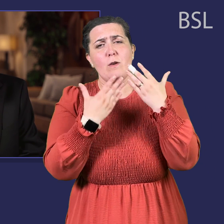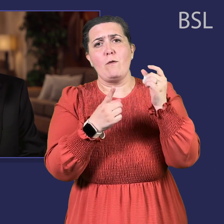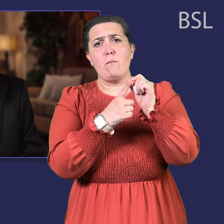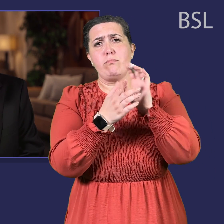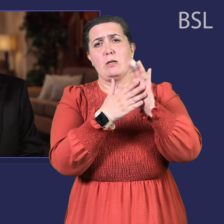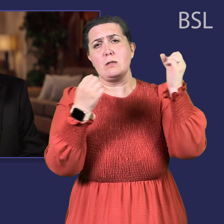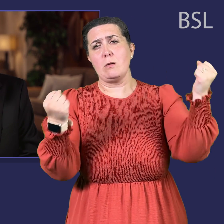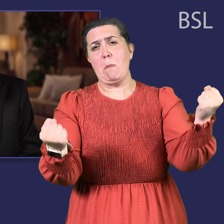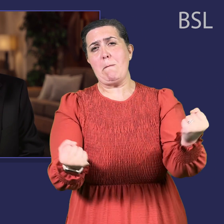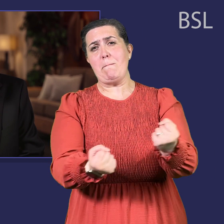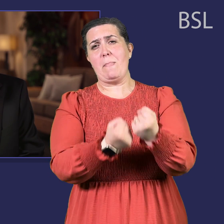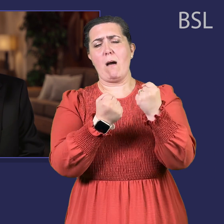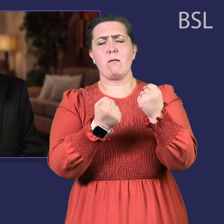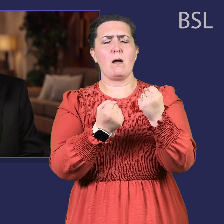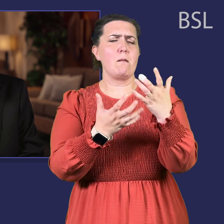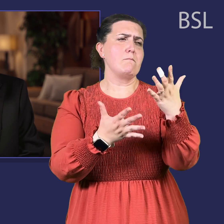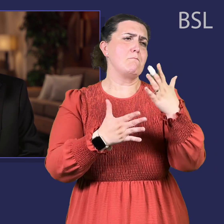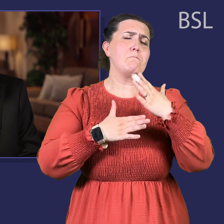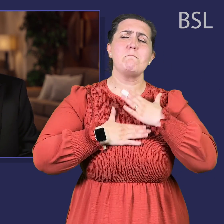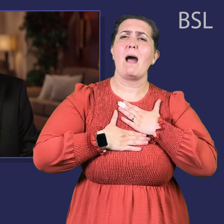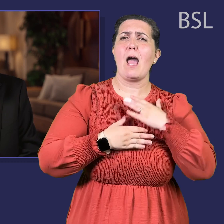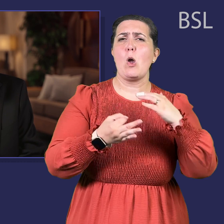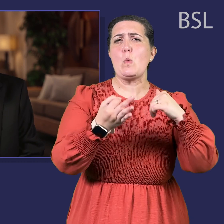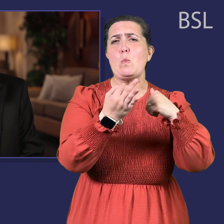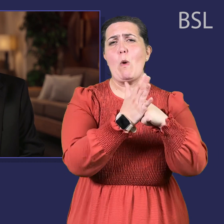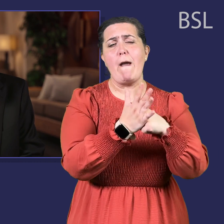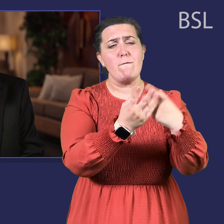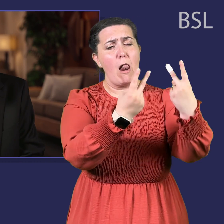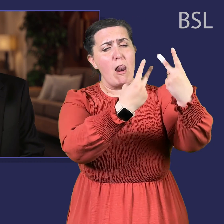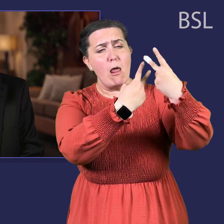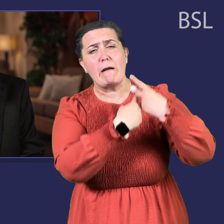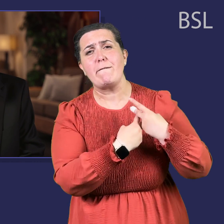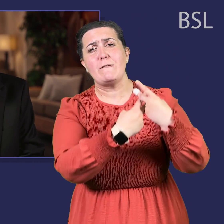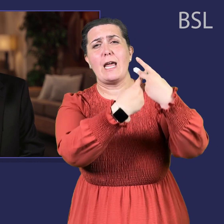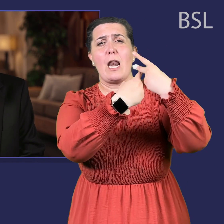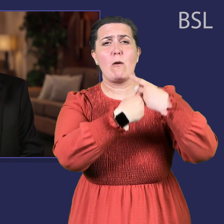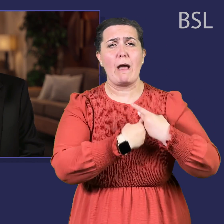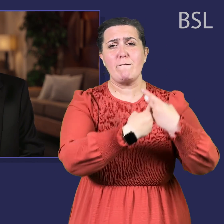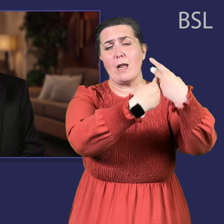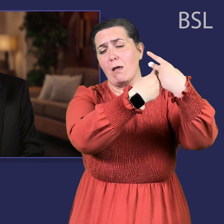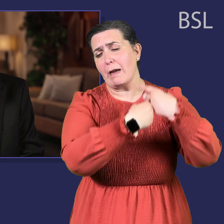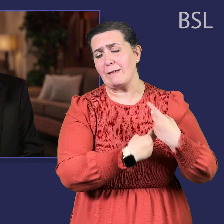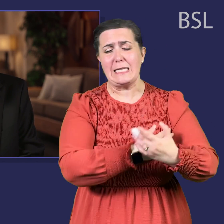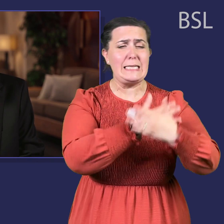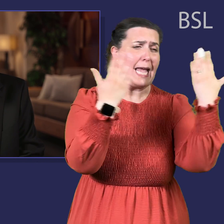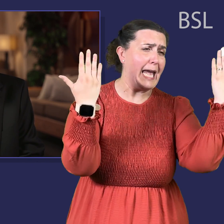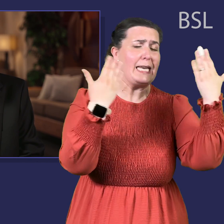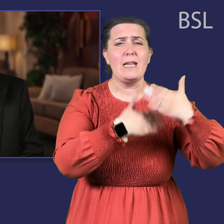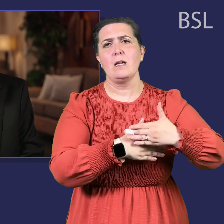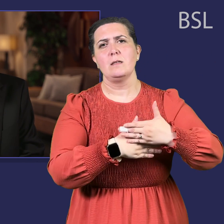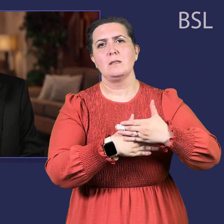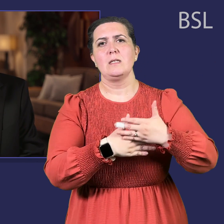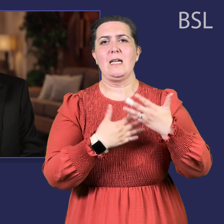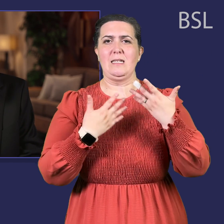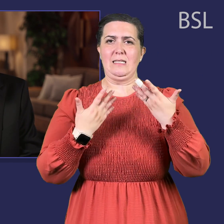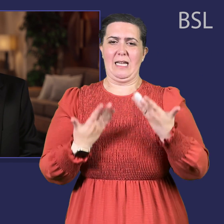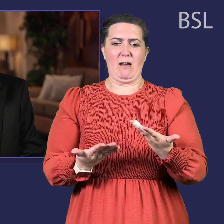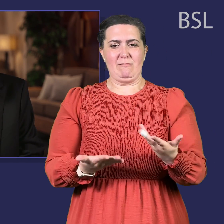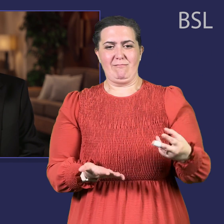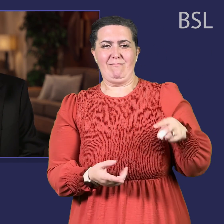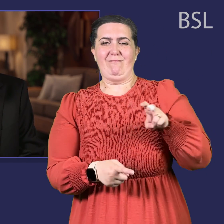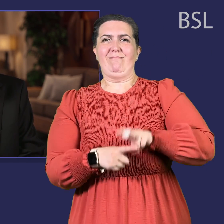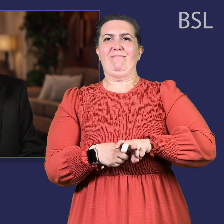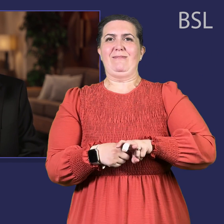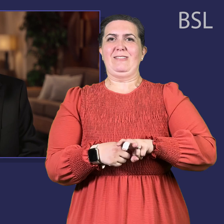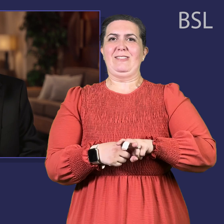Thanks to the power of the priesthood and to my dear wife, Wendy, who has cared for me night and day, I am